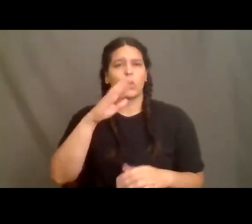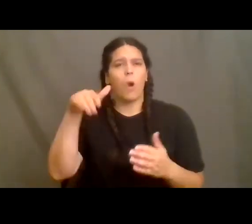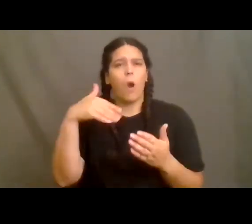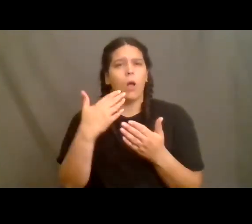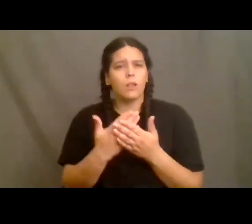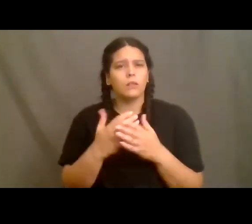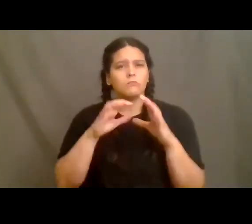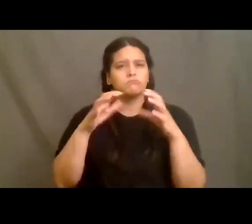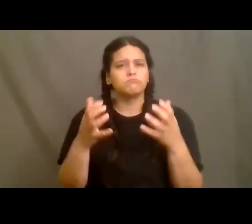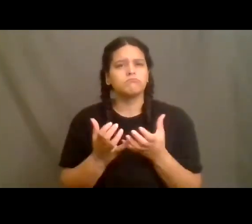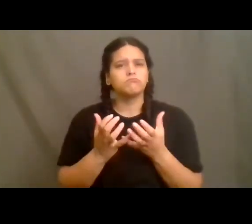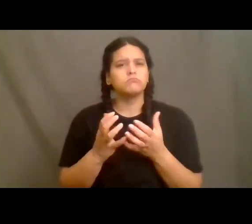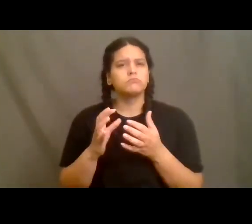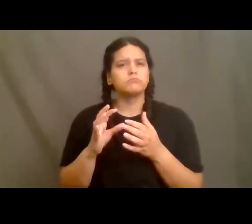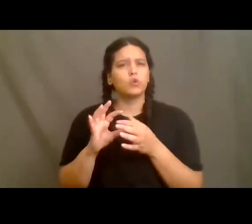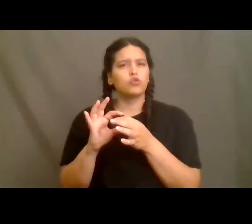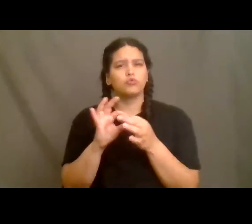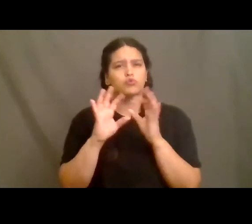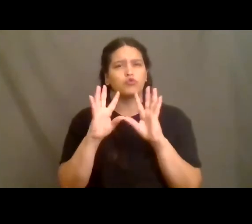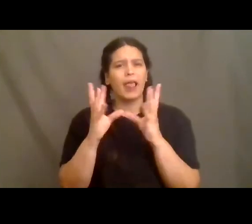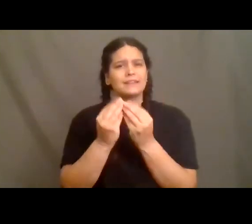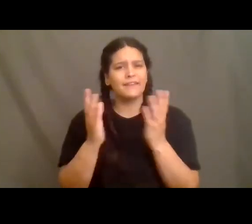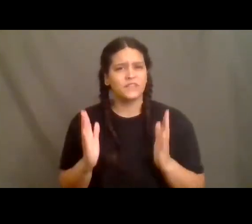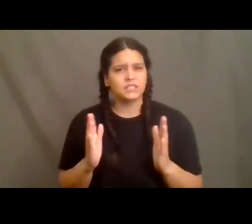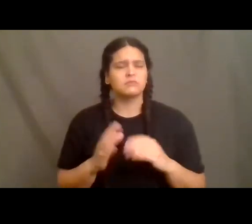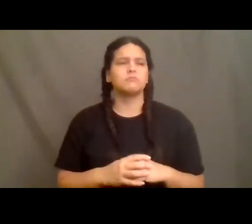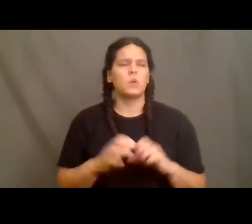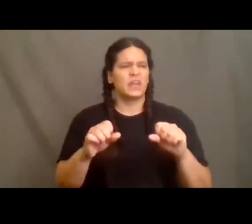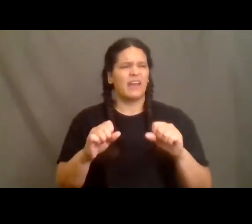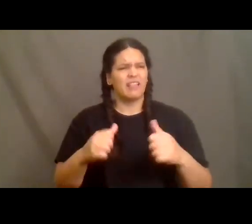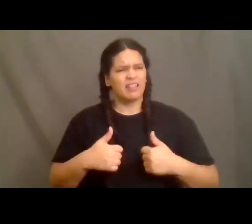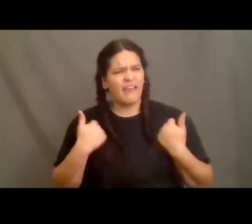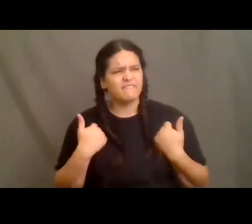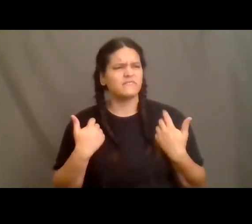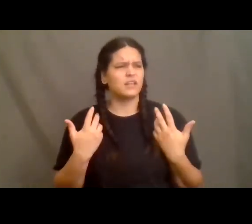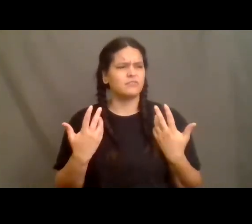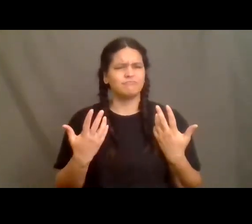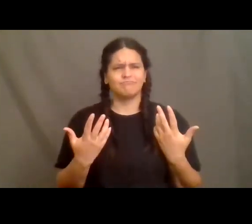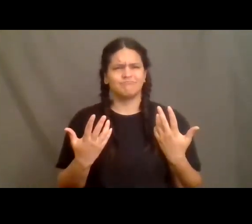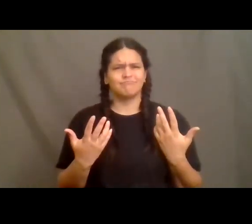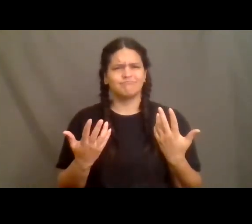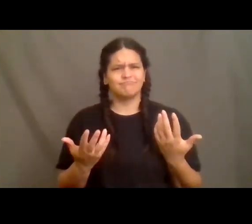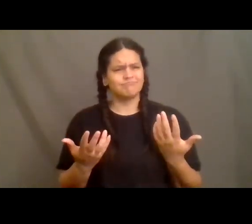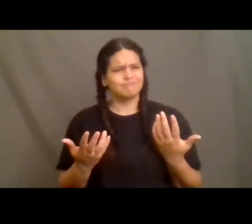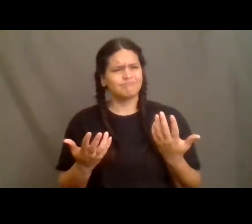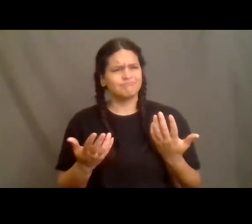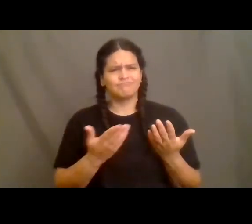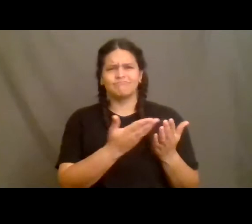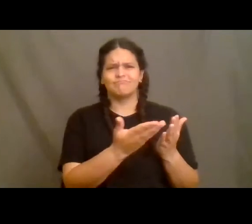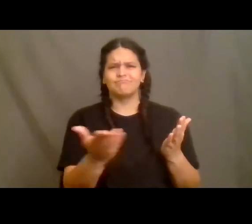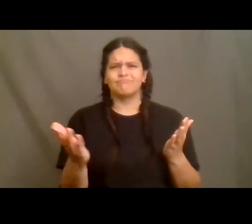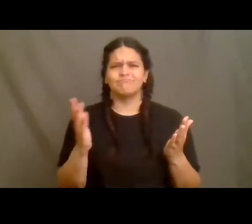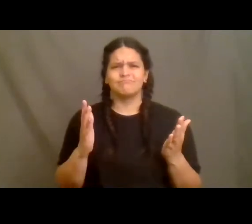can live a healthy and dignified life on our terms. And I think I want that, and I think of